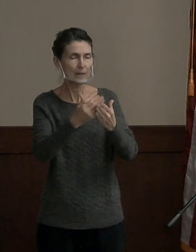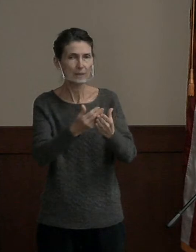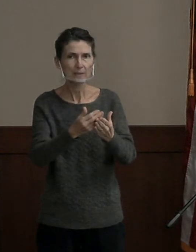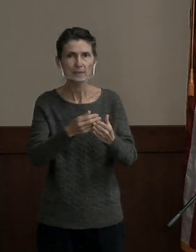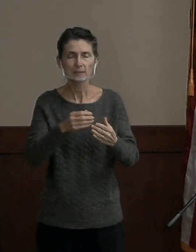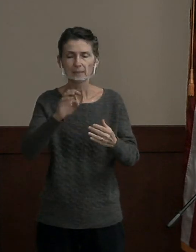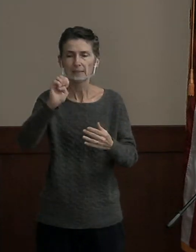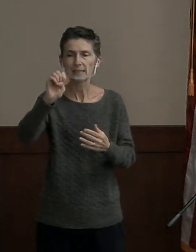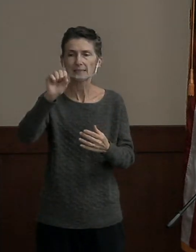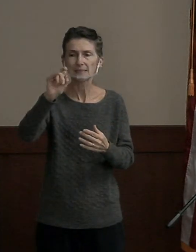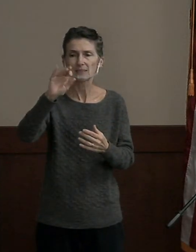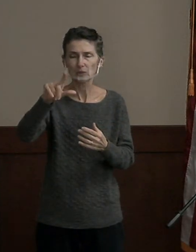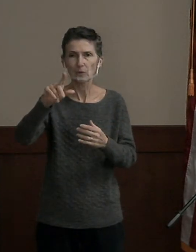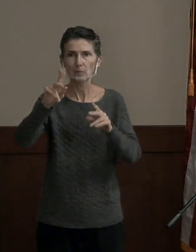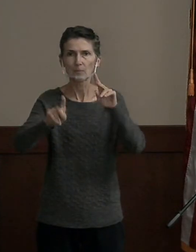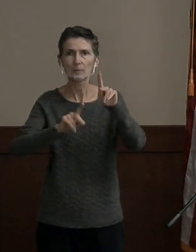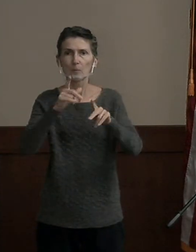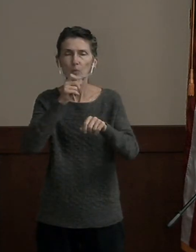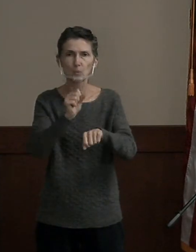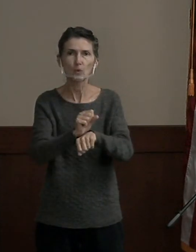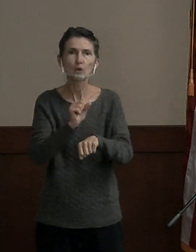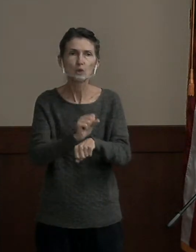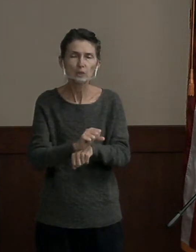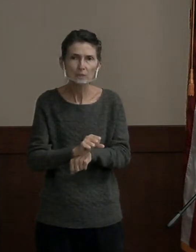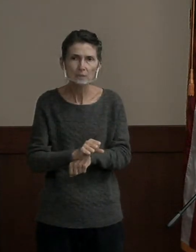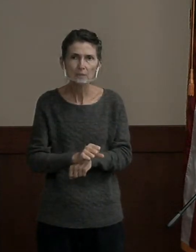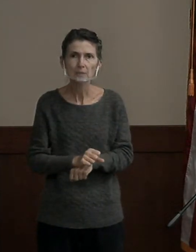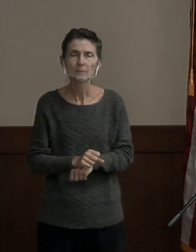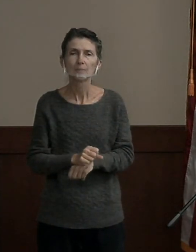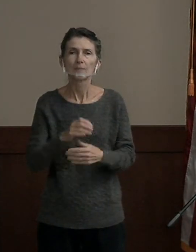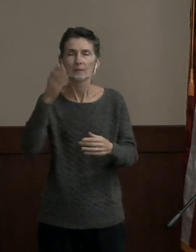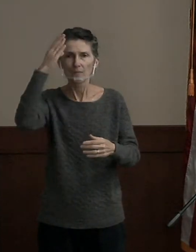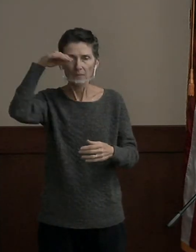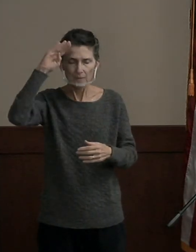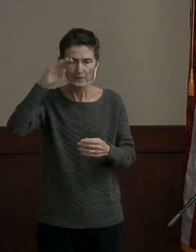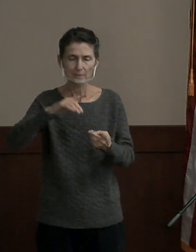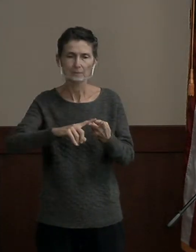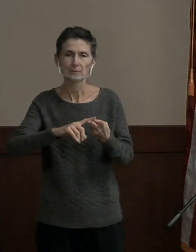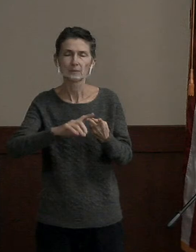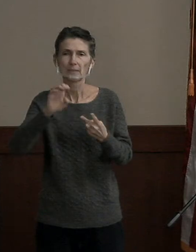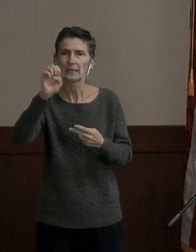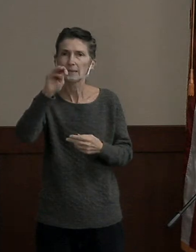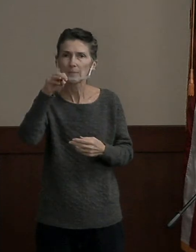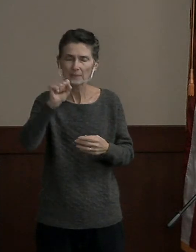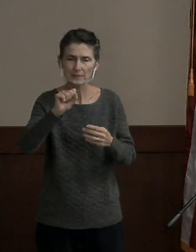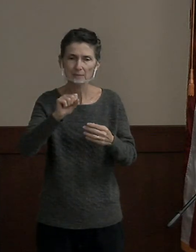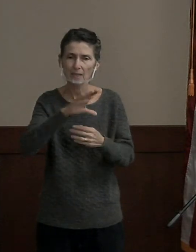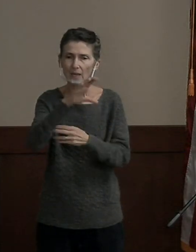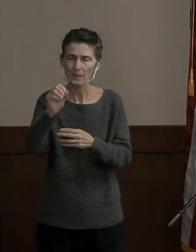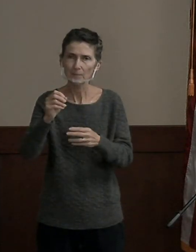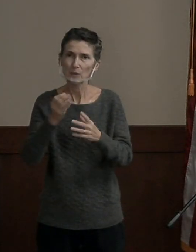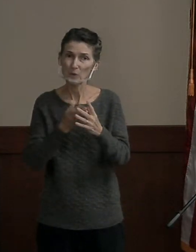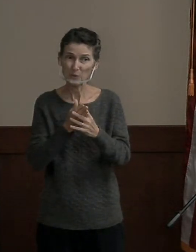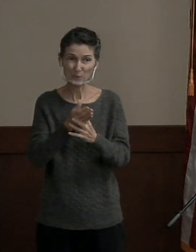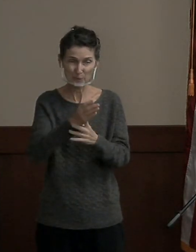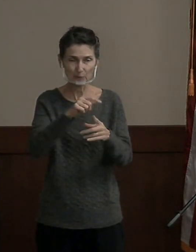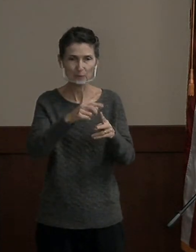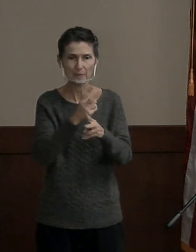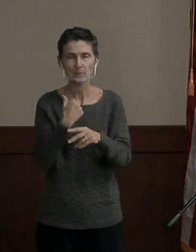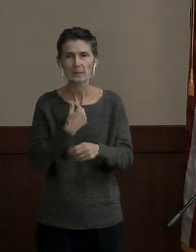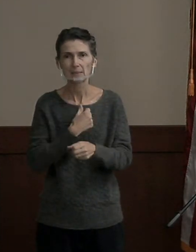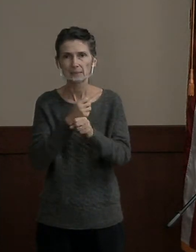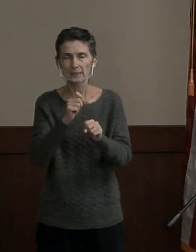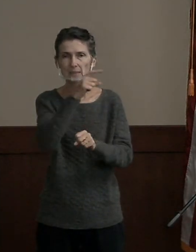essential personnel who have worked at fire and EMS companies through this crisis to keep us safe. Those who